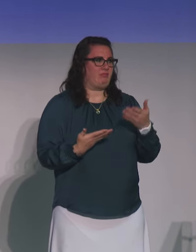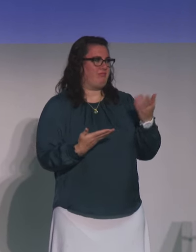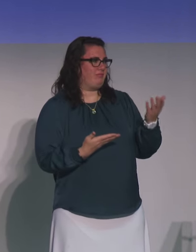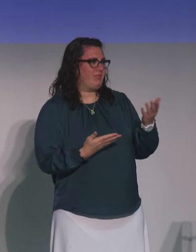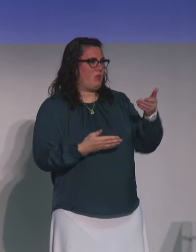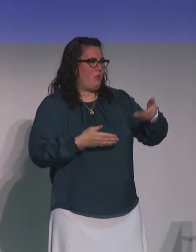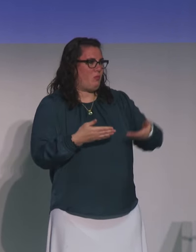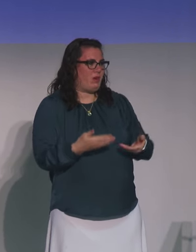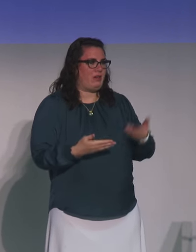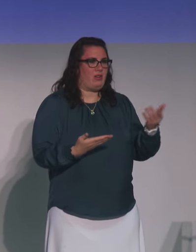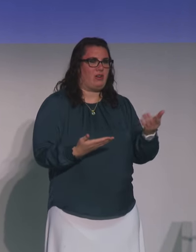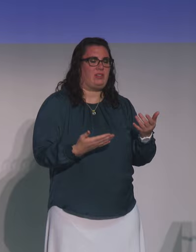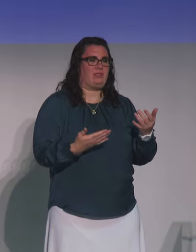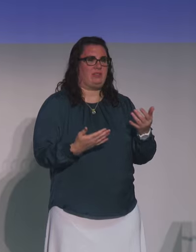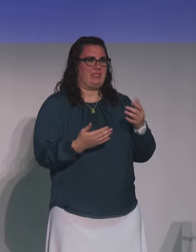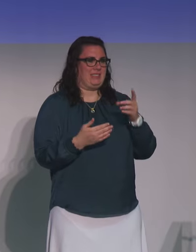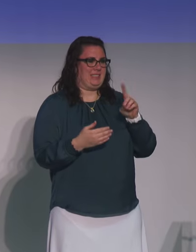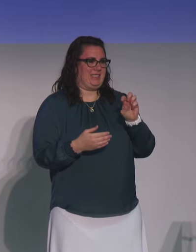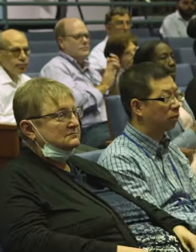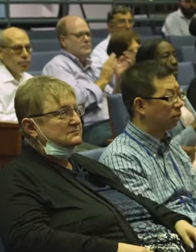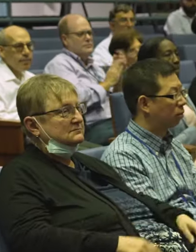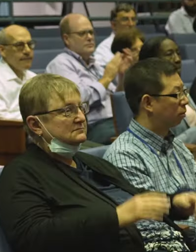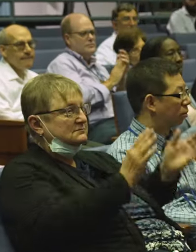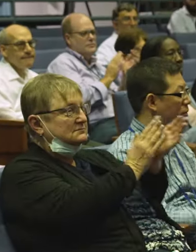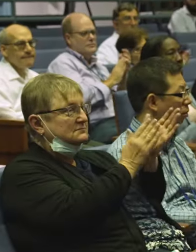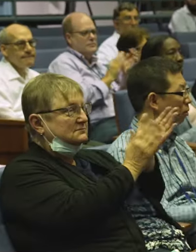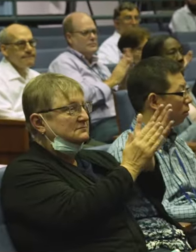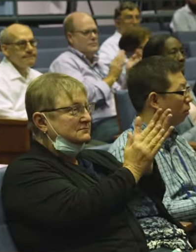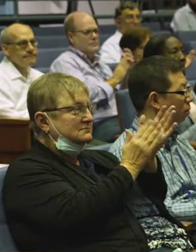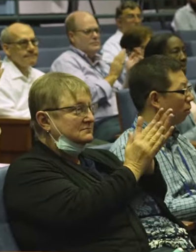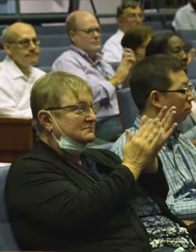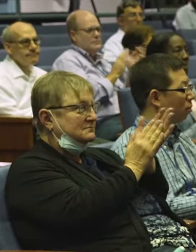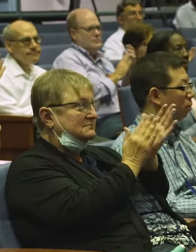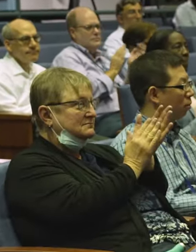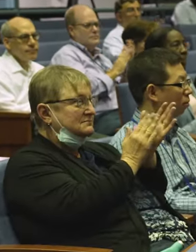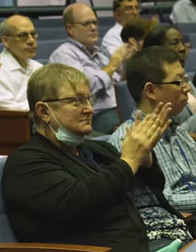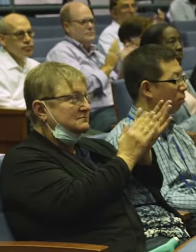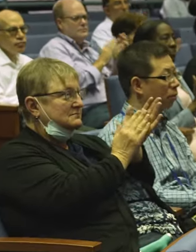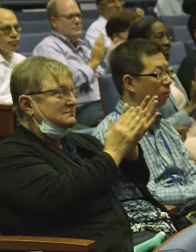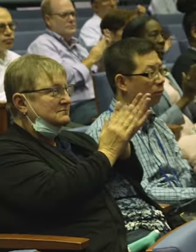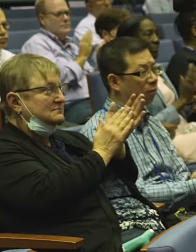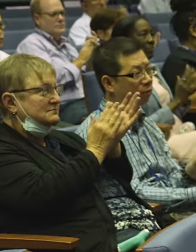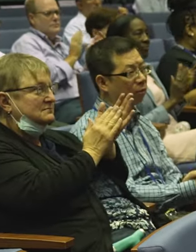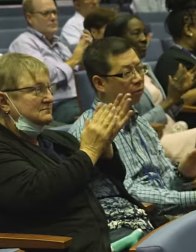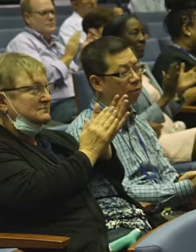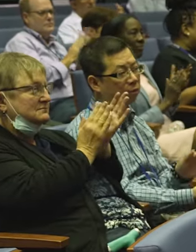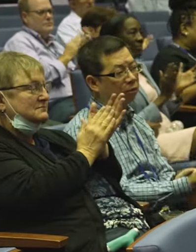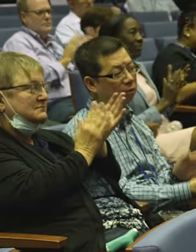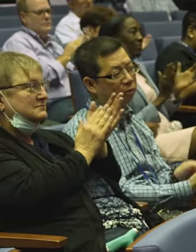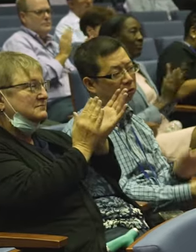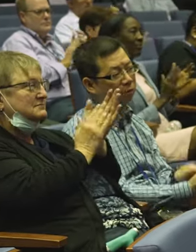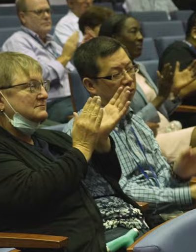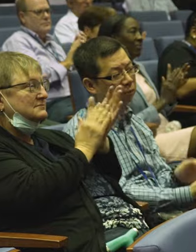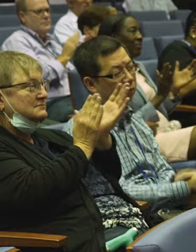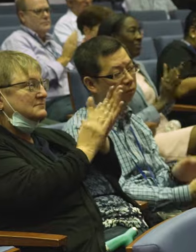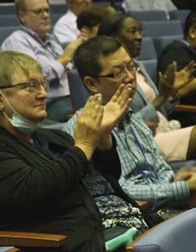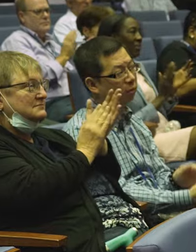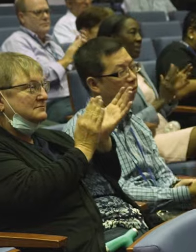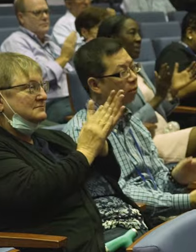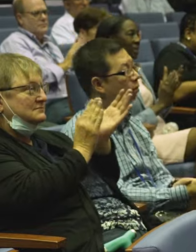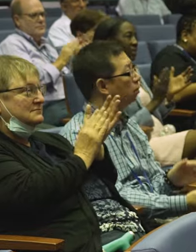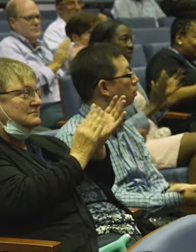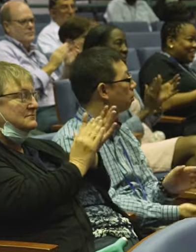welcome her to Downstate, Dr. Toyin Ajayi. Thank you so